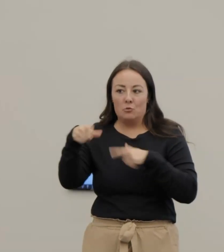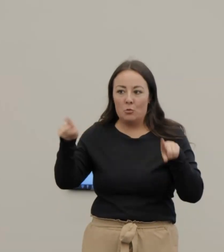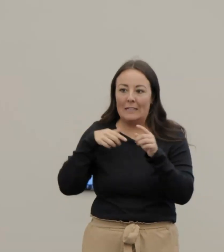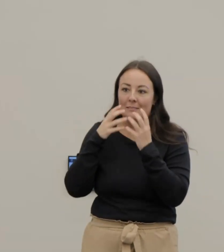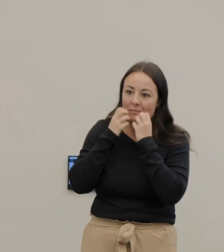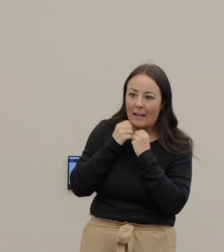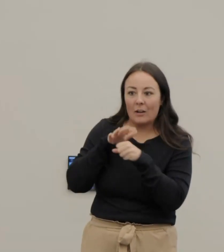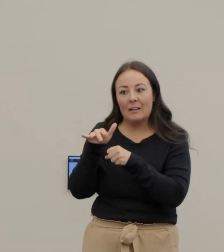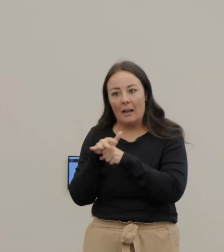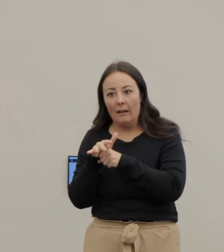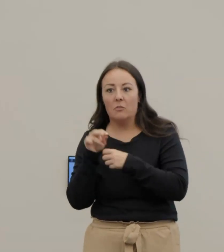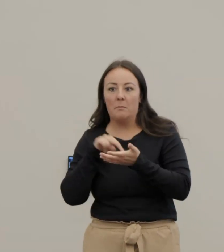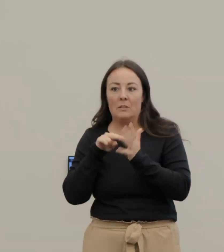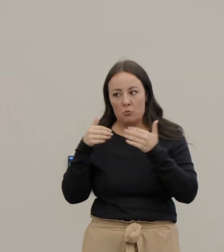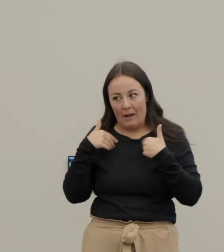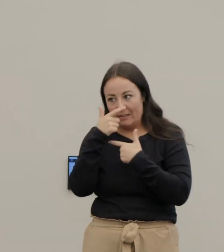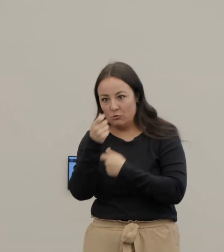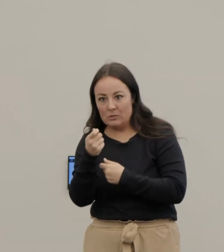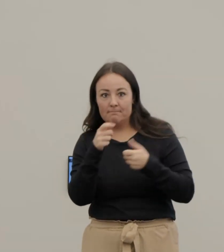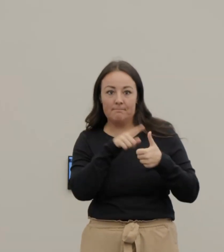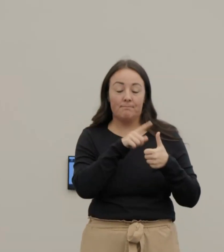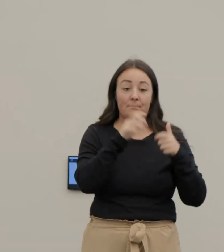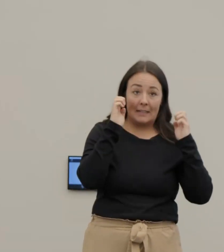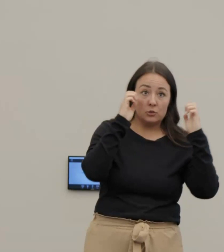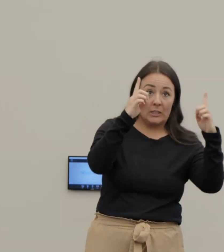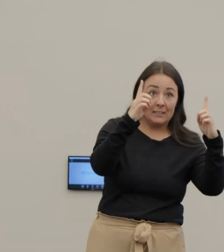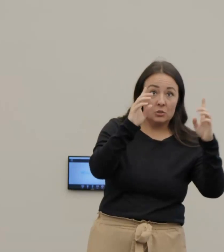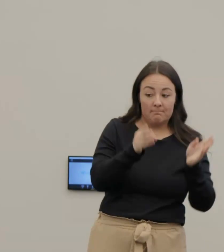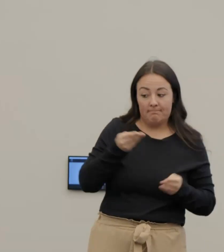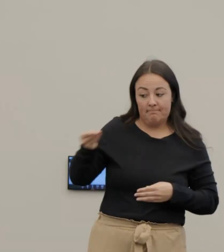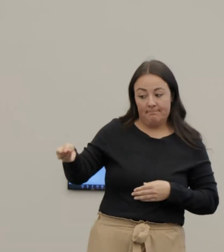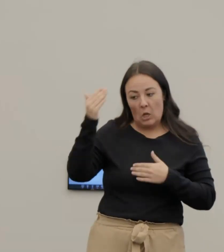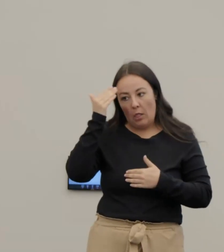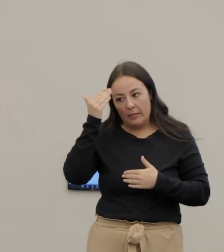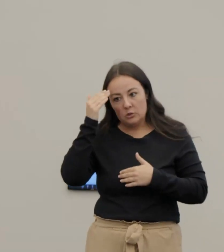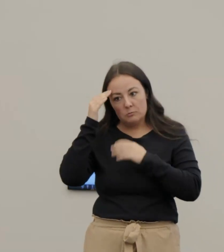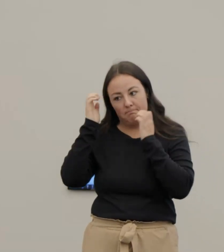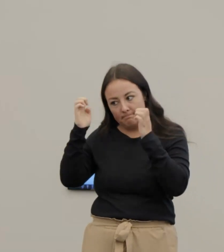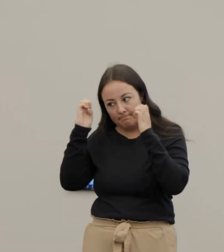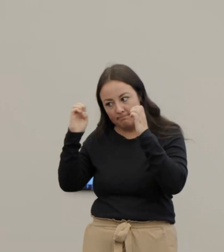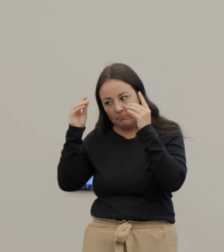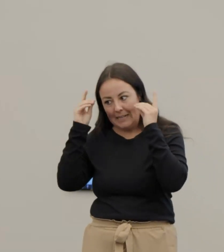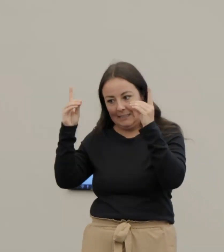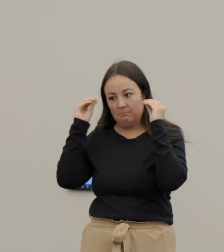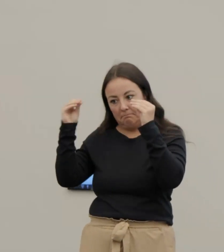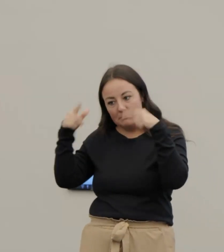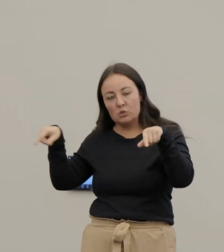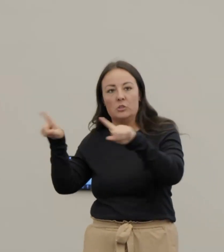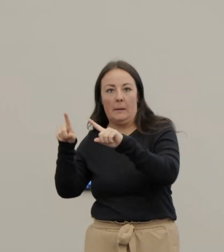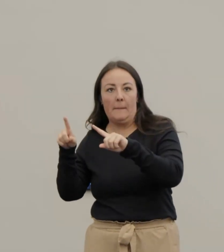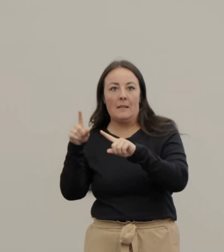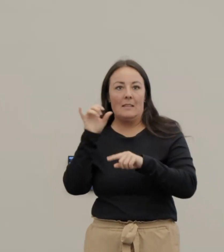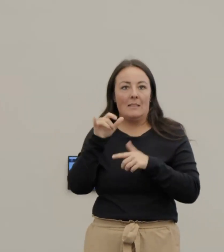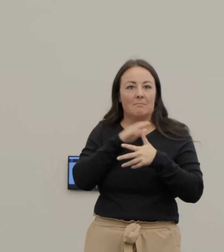it. So educate, pass on the knowledge, right? Build a process to govern. So that's that hybrid testing model. That is